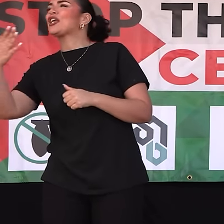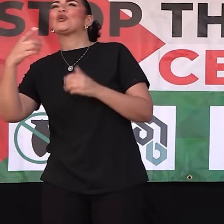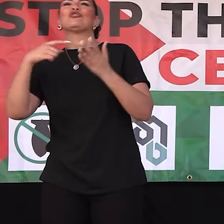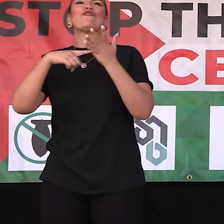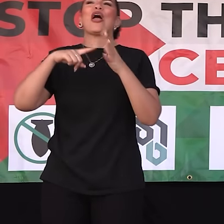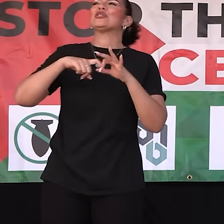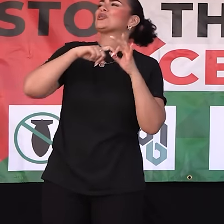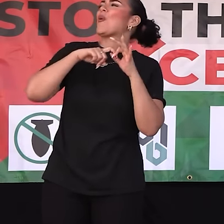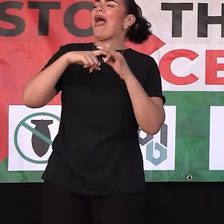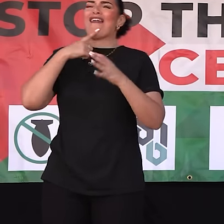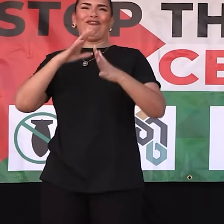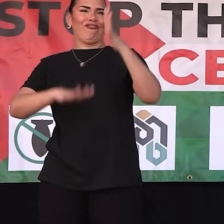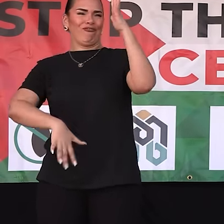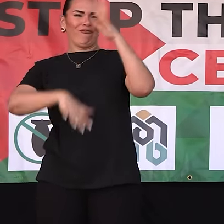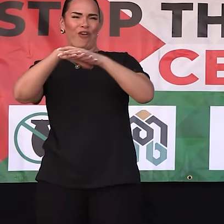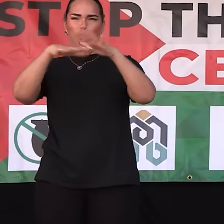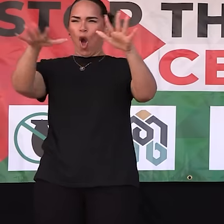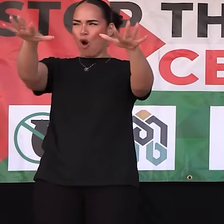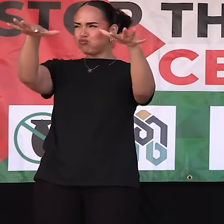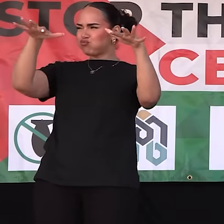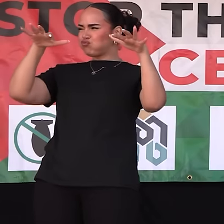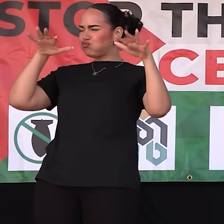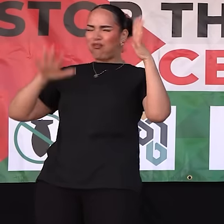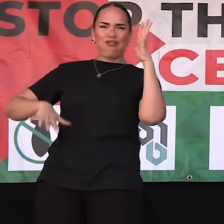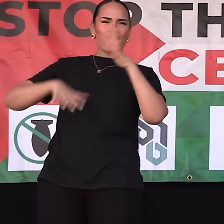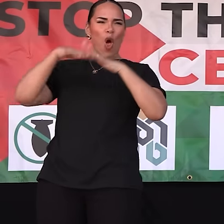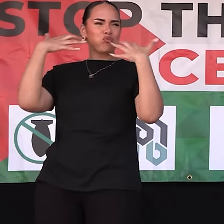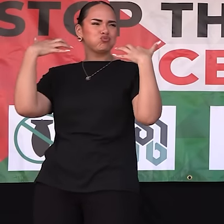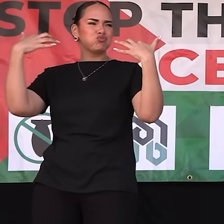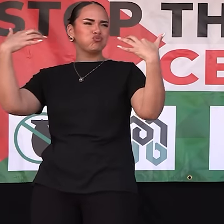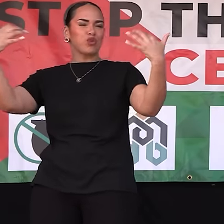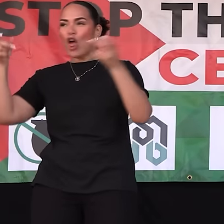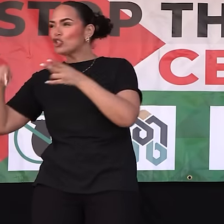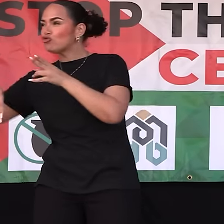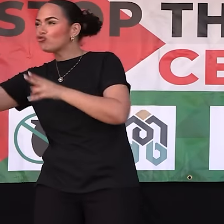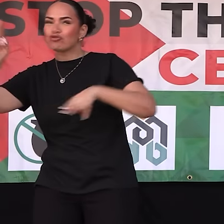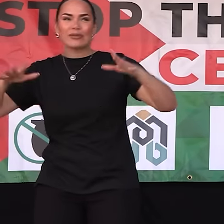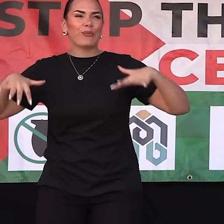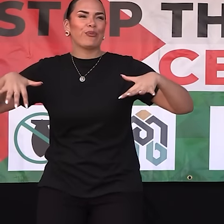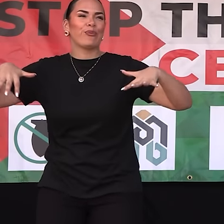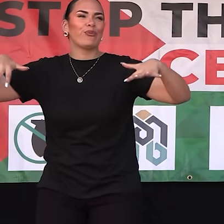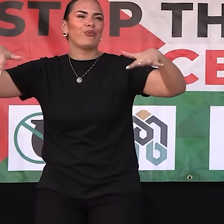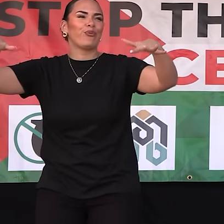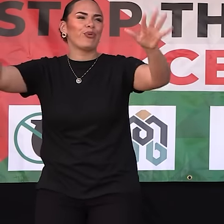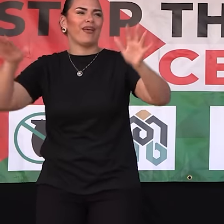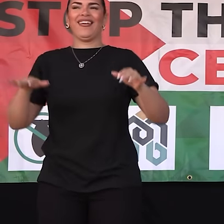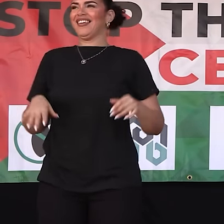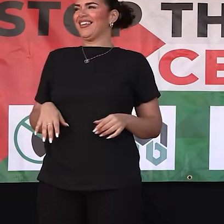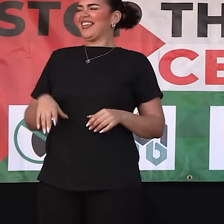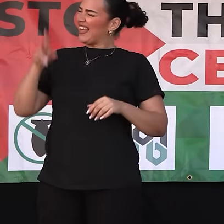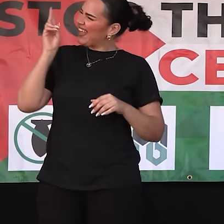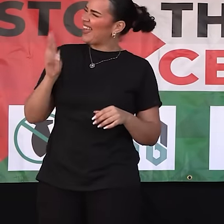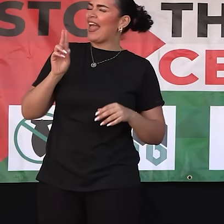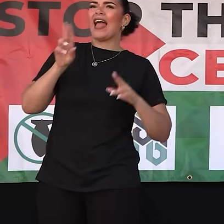is completely full. All the streets around are completely full. The people have turned out today for yet another